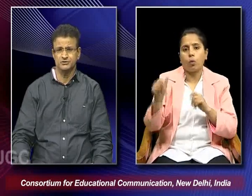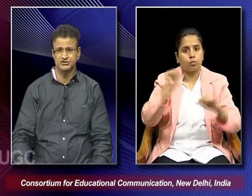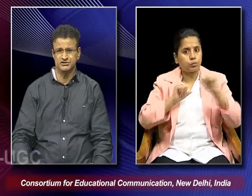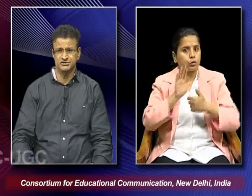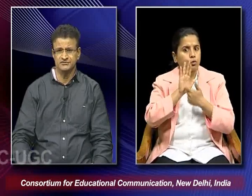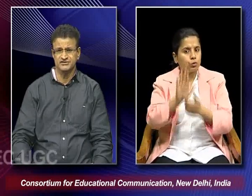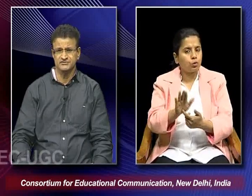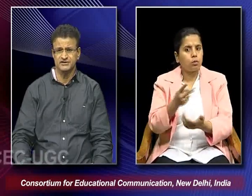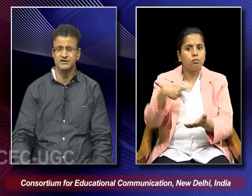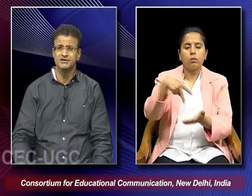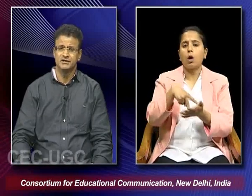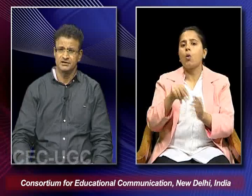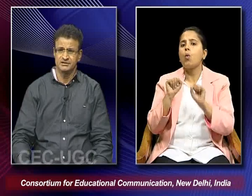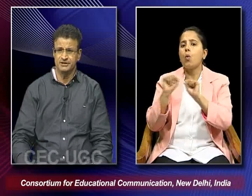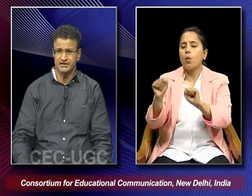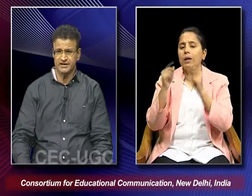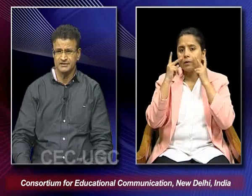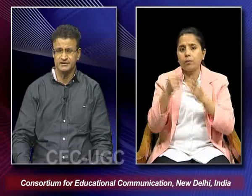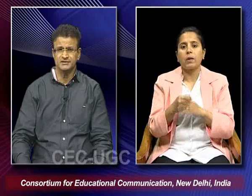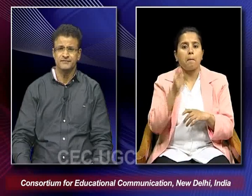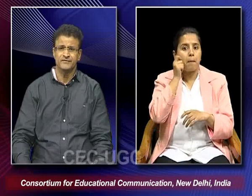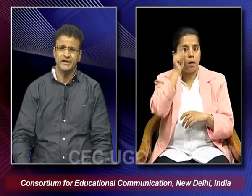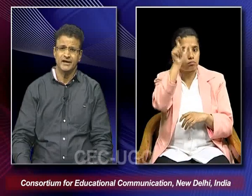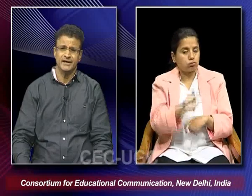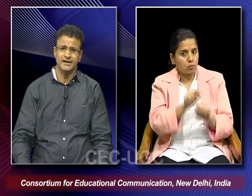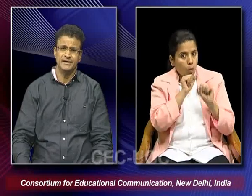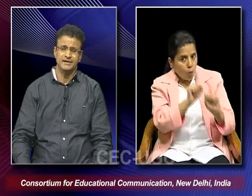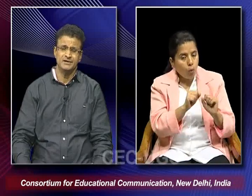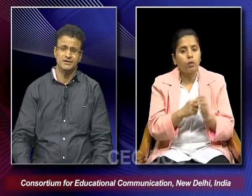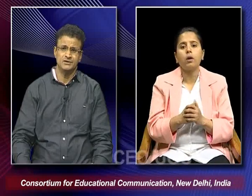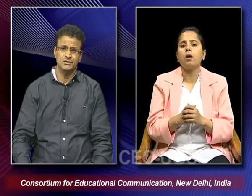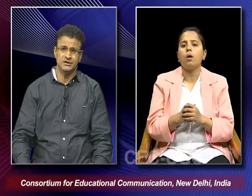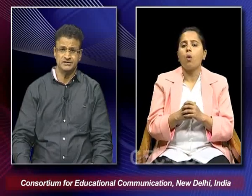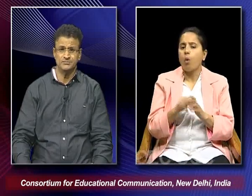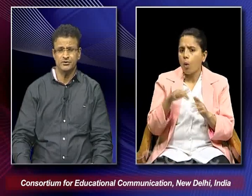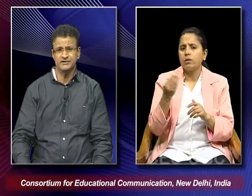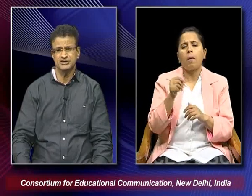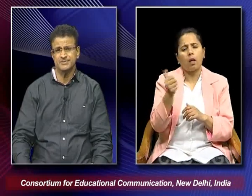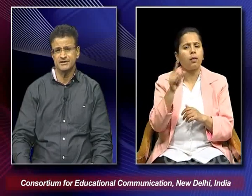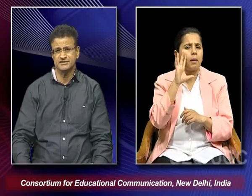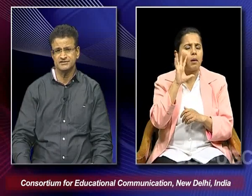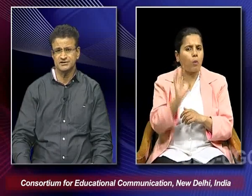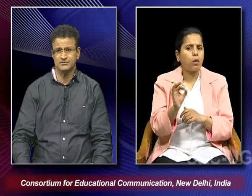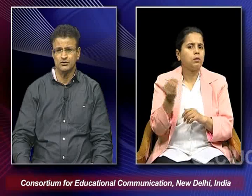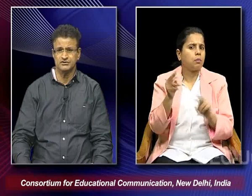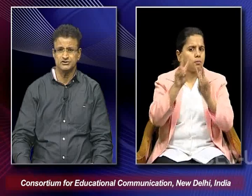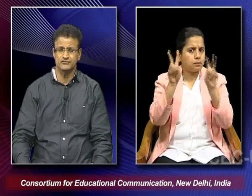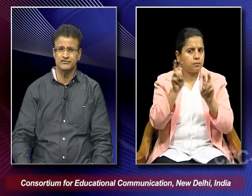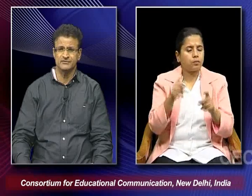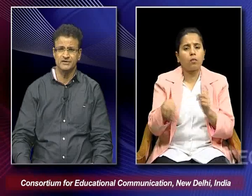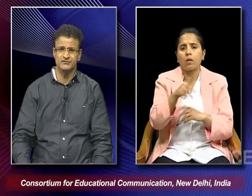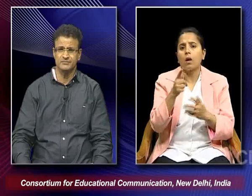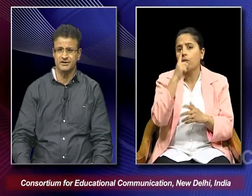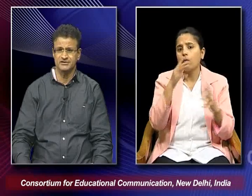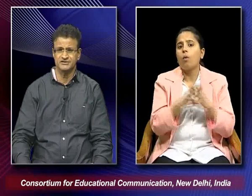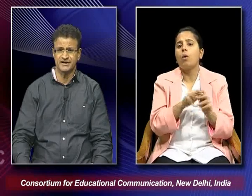being positioned vis-a-vis the male character. And another important aspect is that what is of the